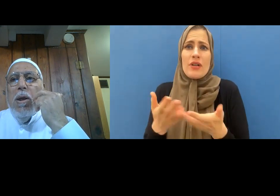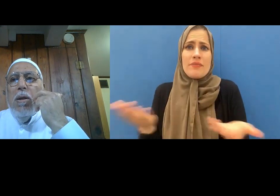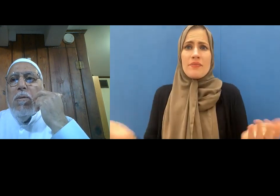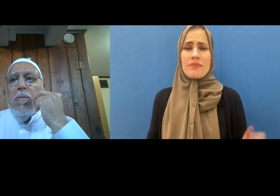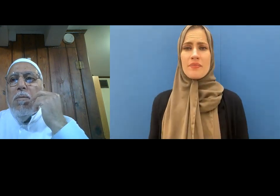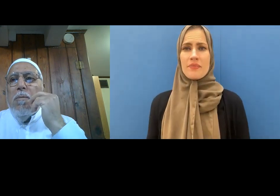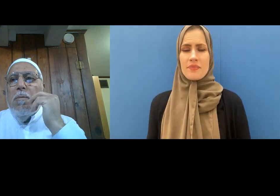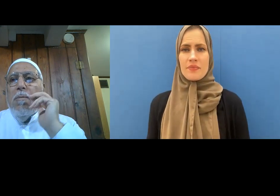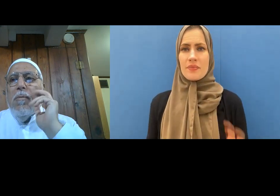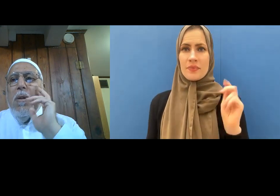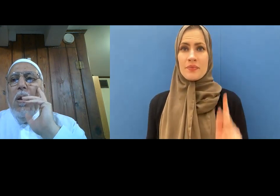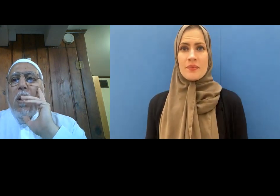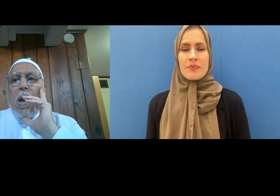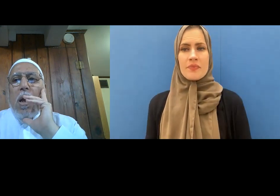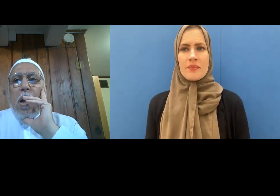Okay?